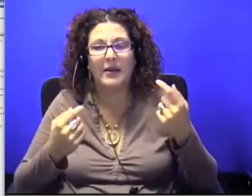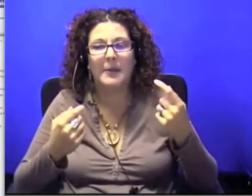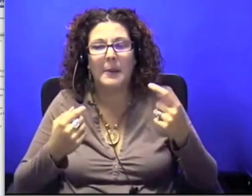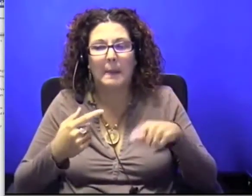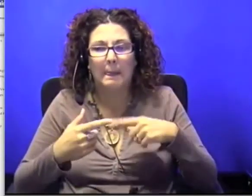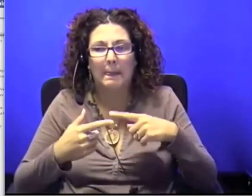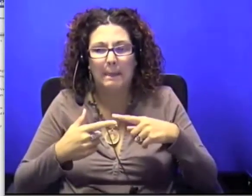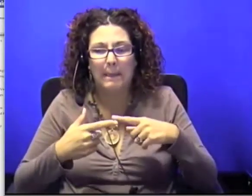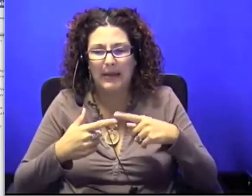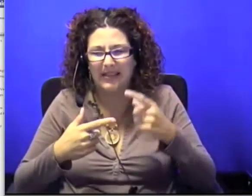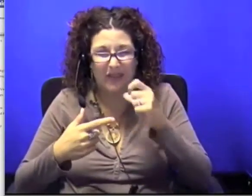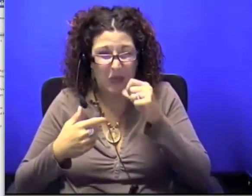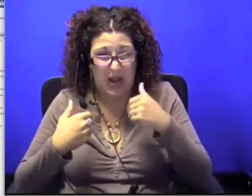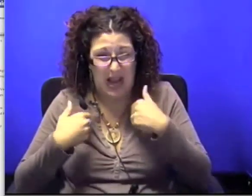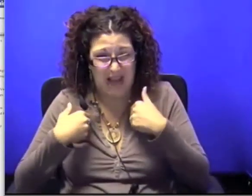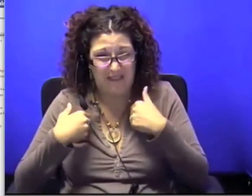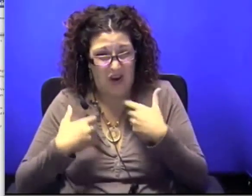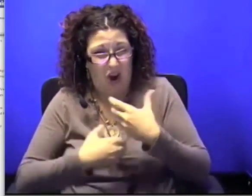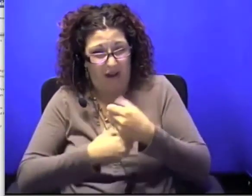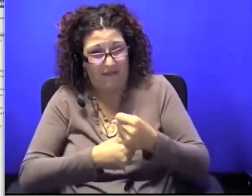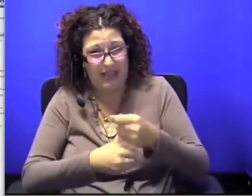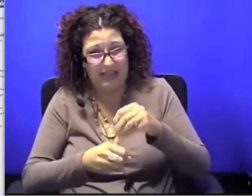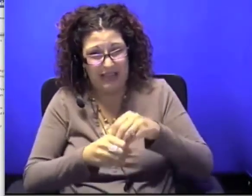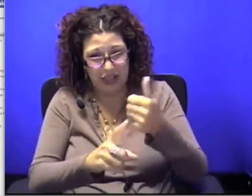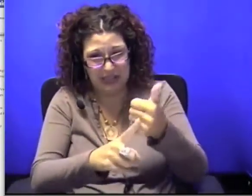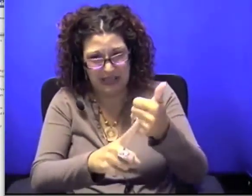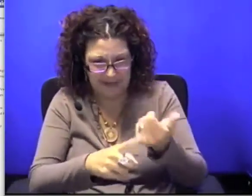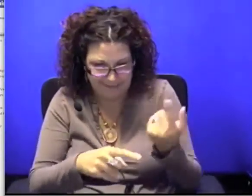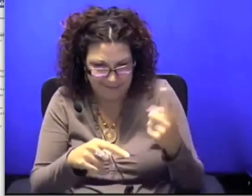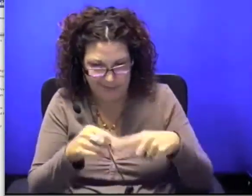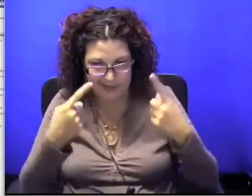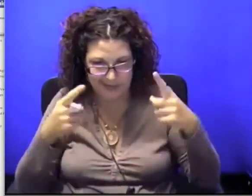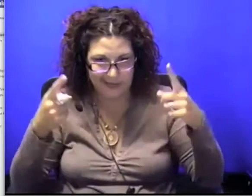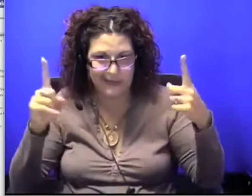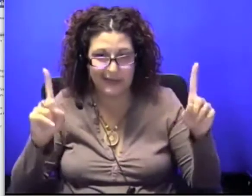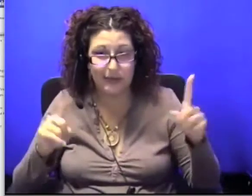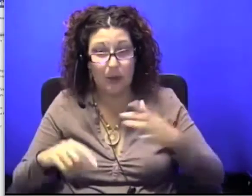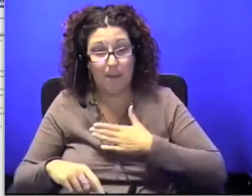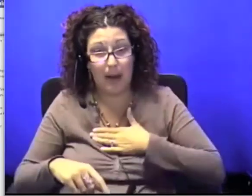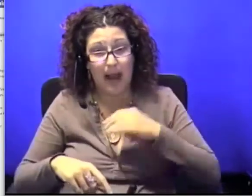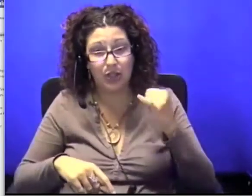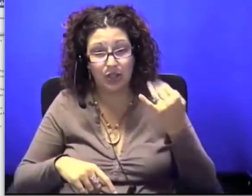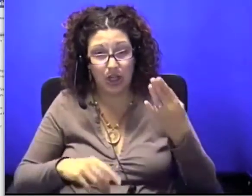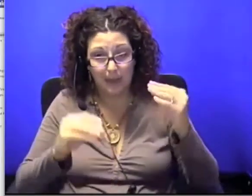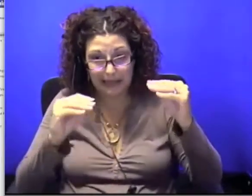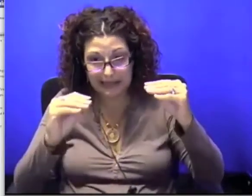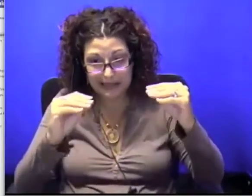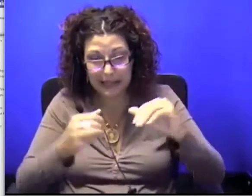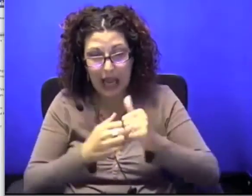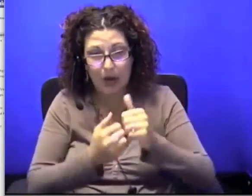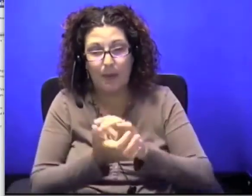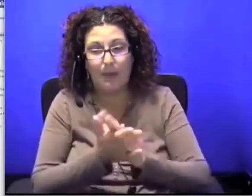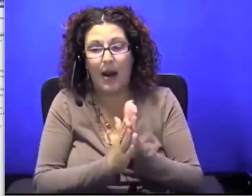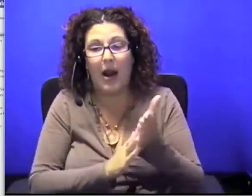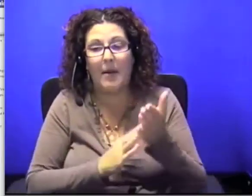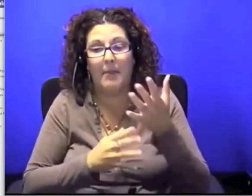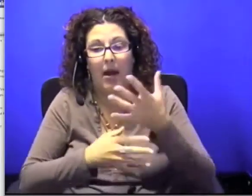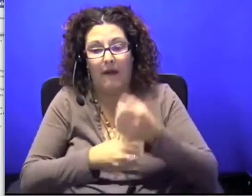if you don't have personal growth, personal belief, personal confidence, you can't succeed. So my job is to teach you how to have that